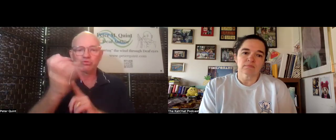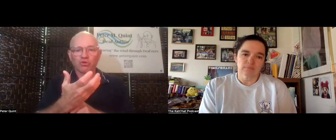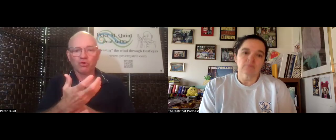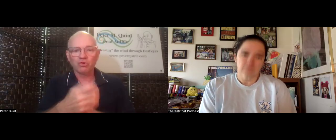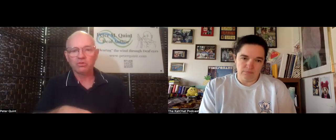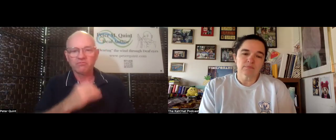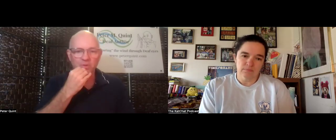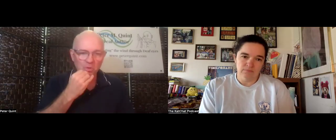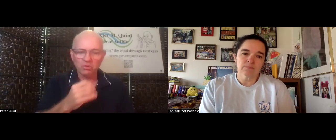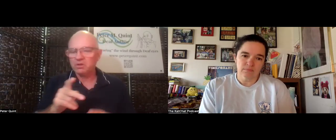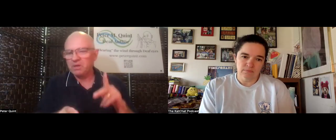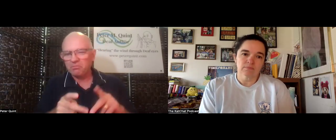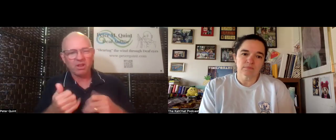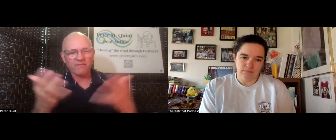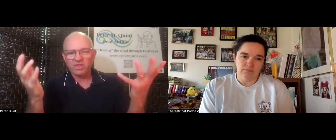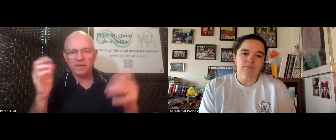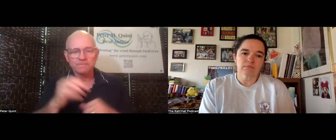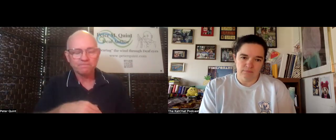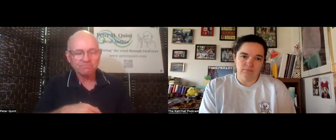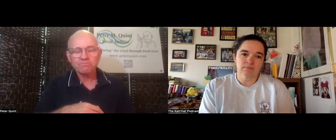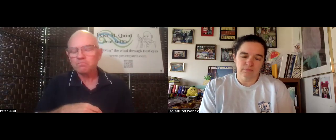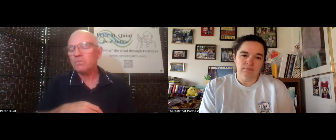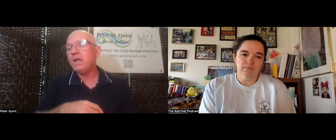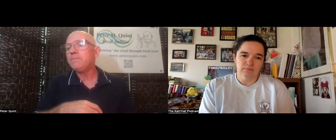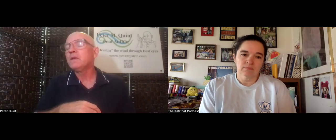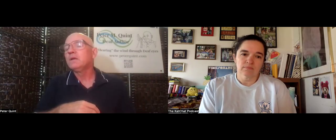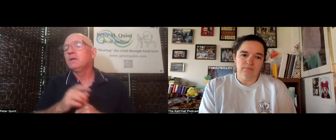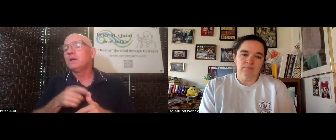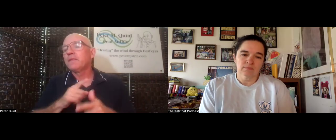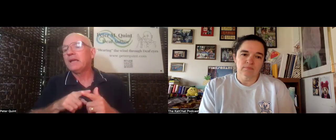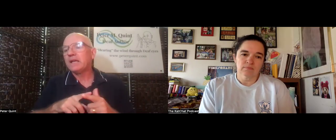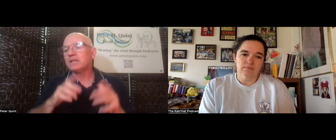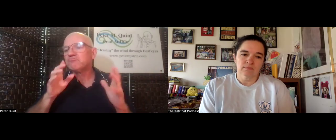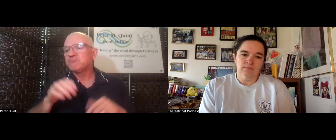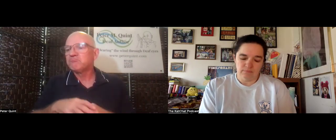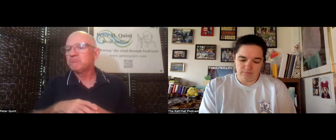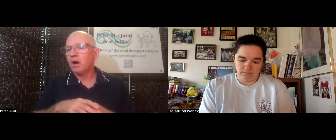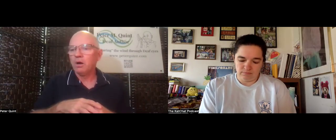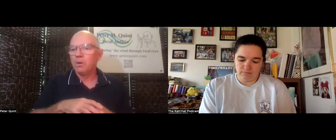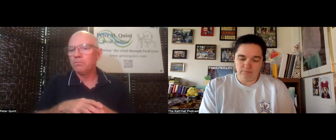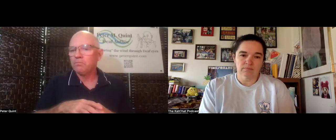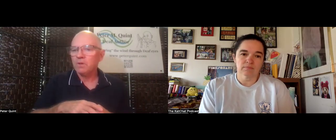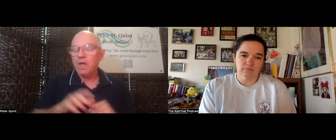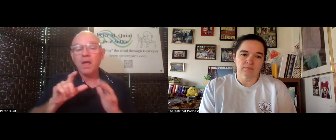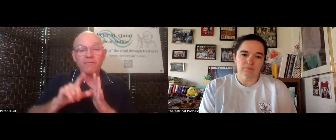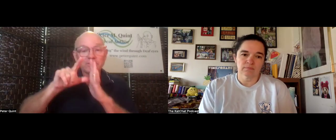Indo-Pakistani culture, food, people, everything. Okay, then